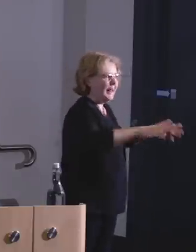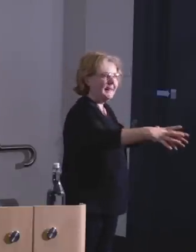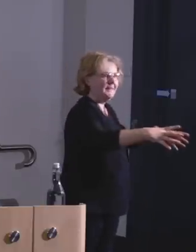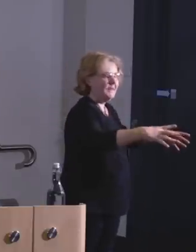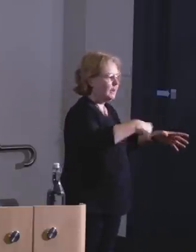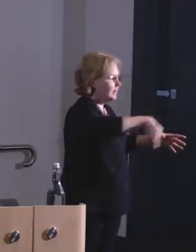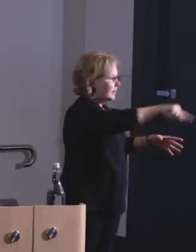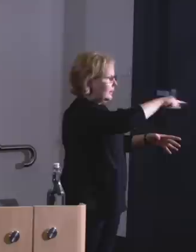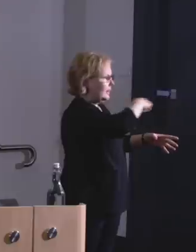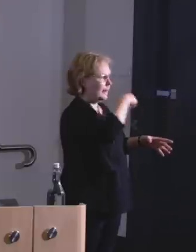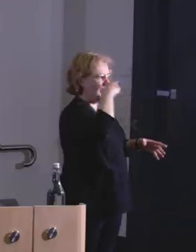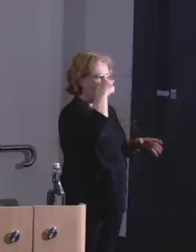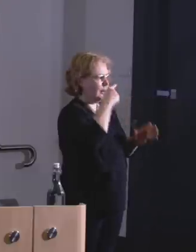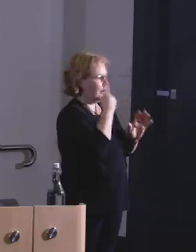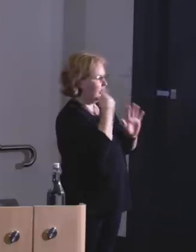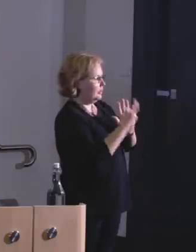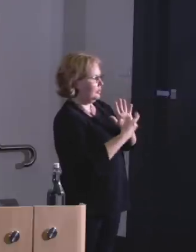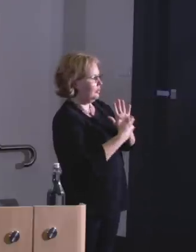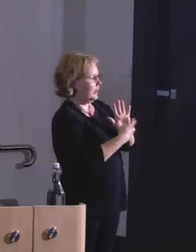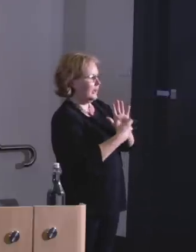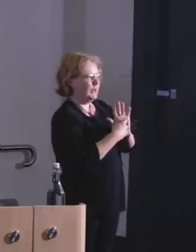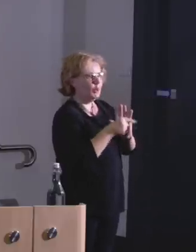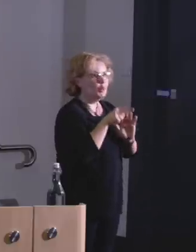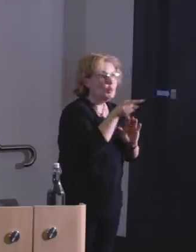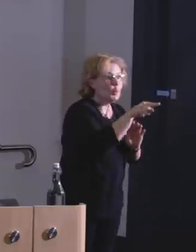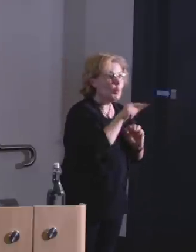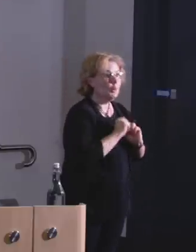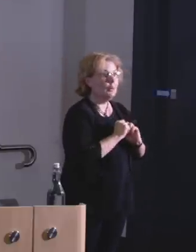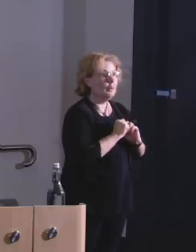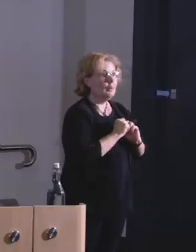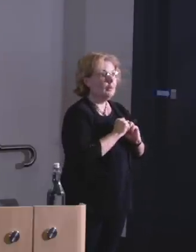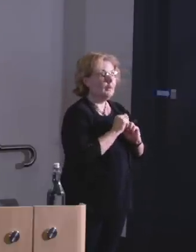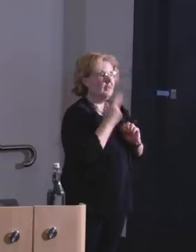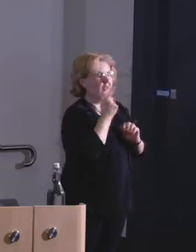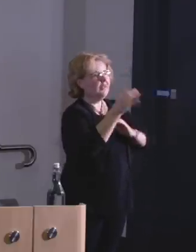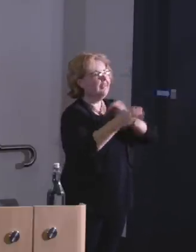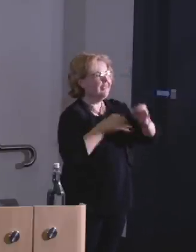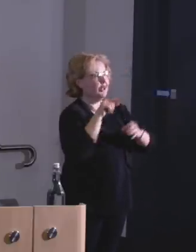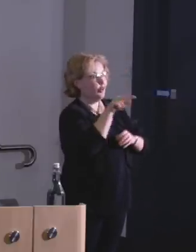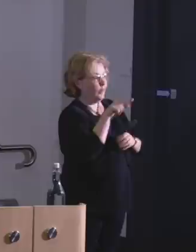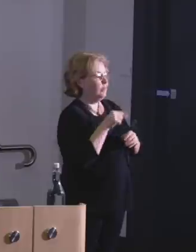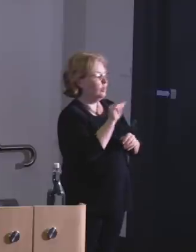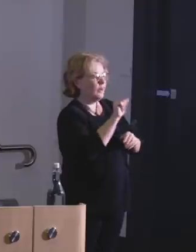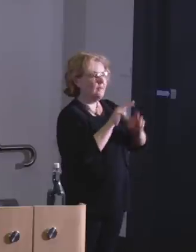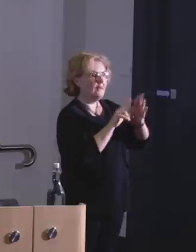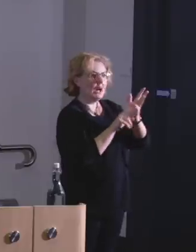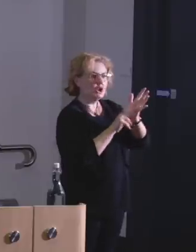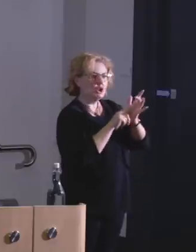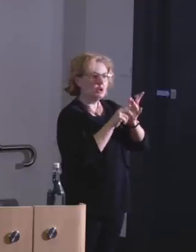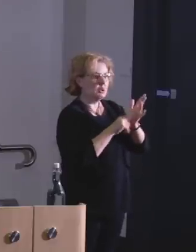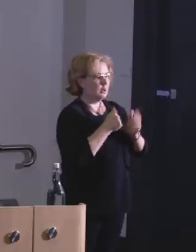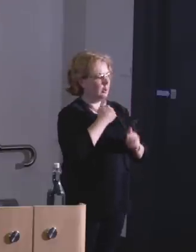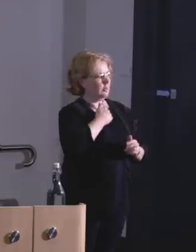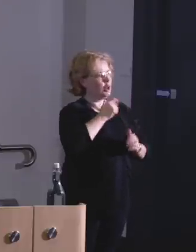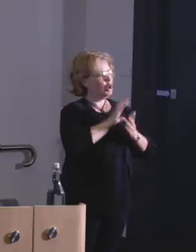will recognize you for your role and your function, and I was the ranking chief, not only of my